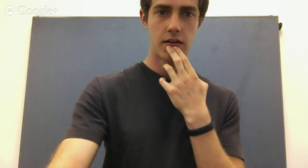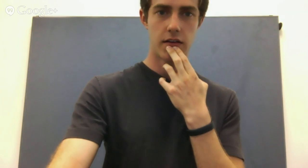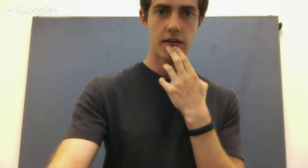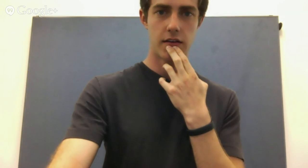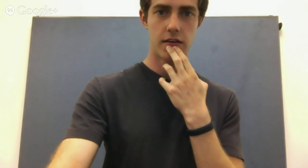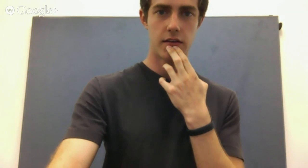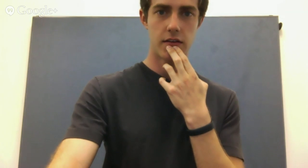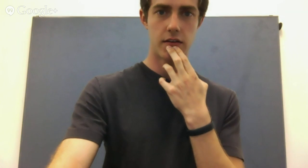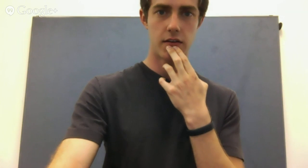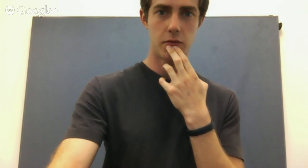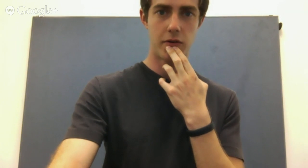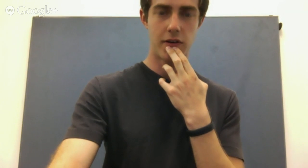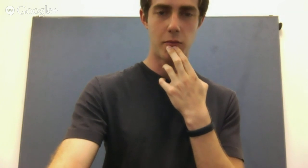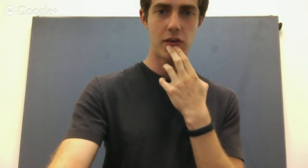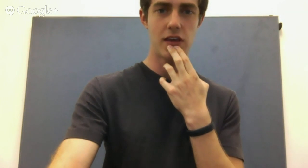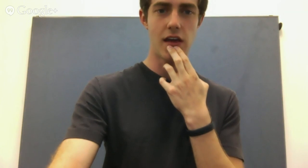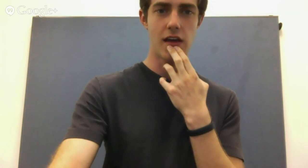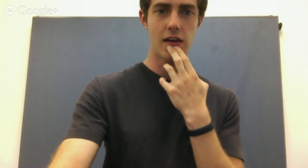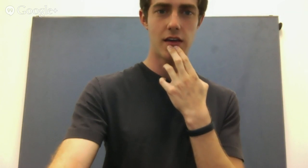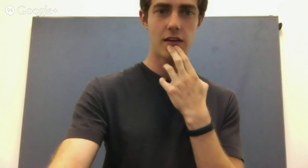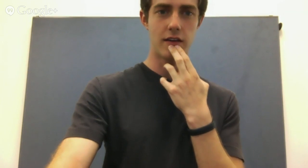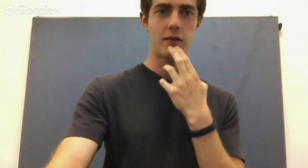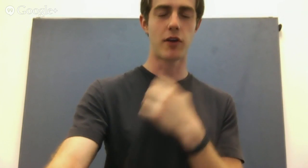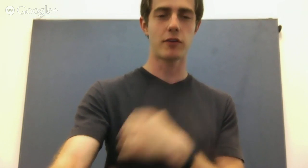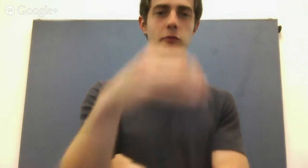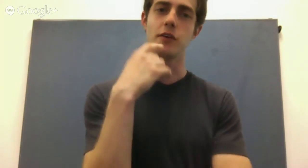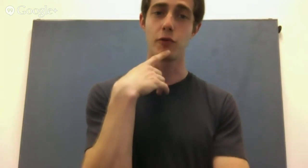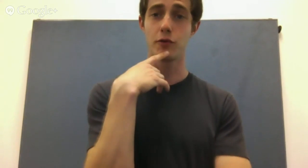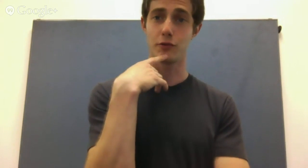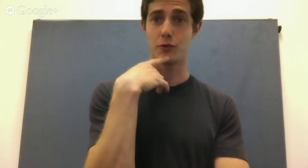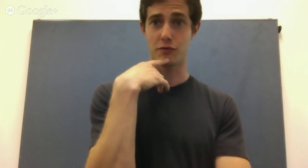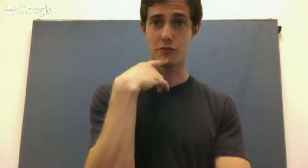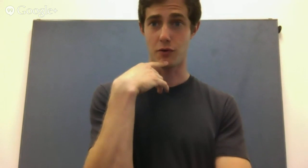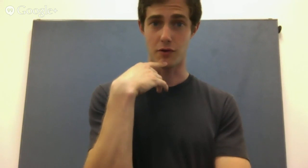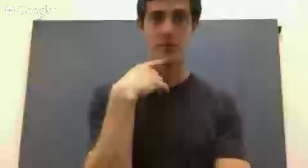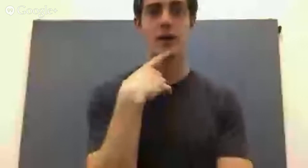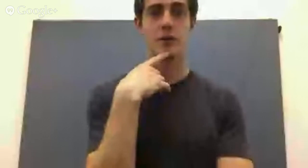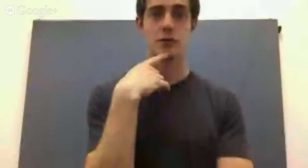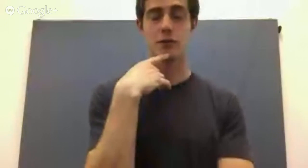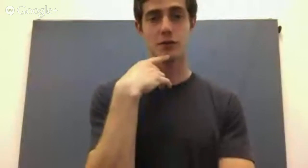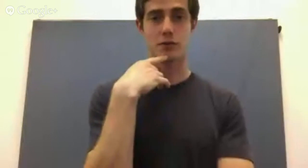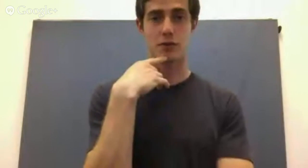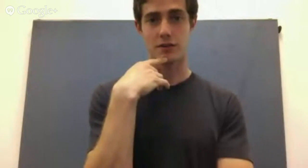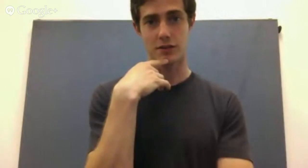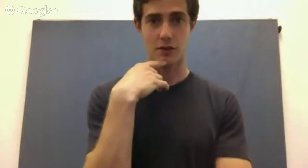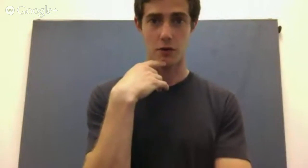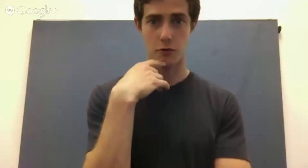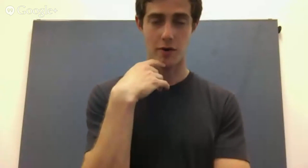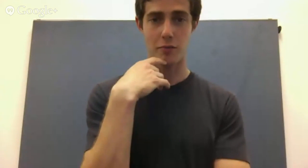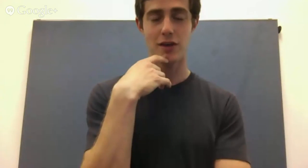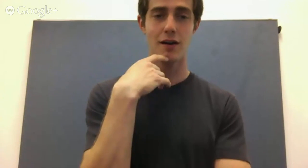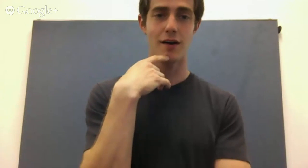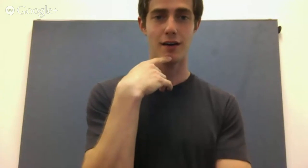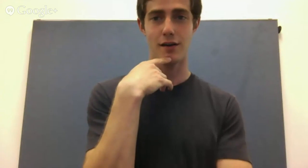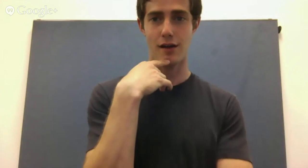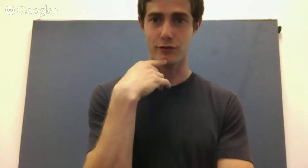Yeah, owned by PA at approximately 4024. There was audio content owned by PIAS.